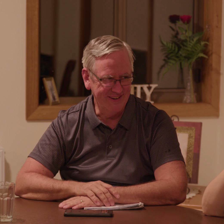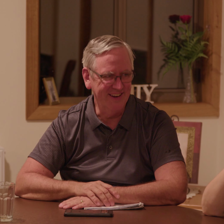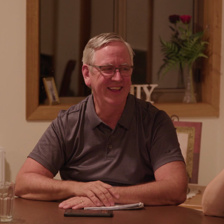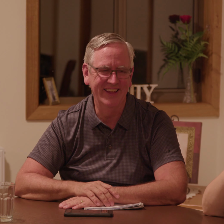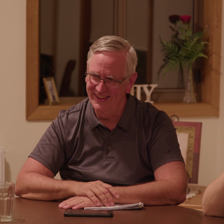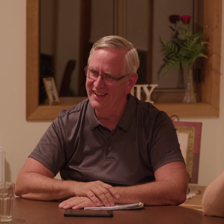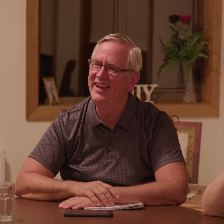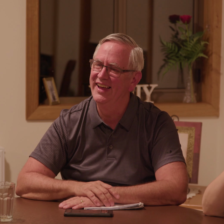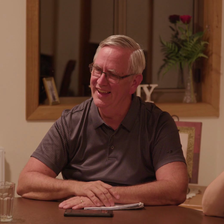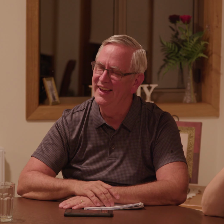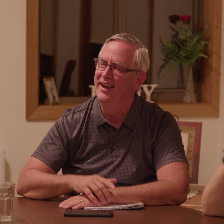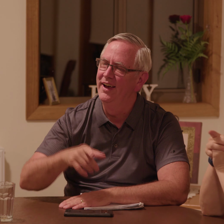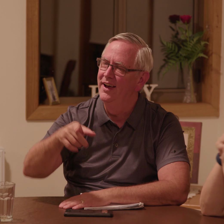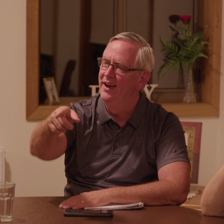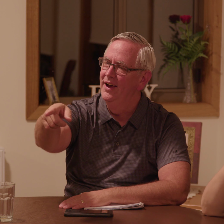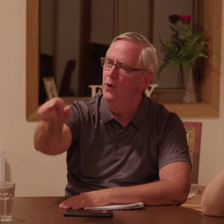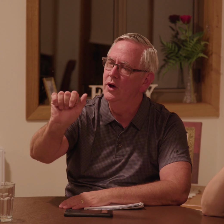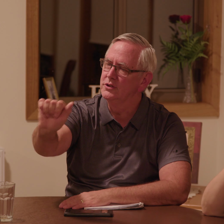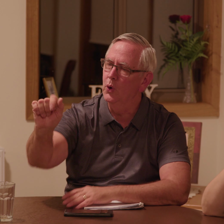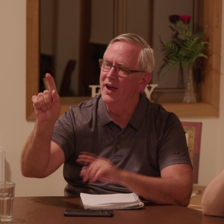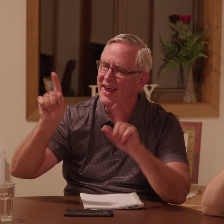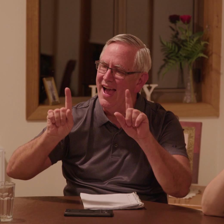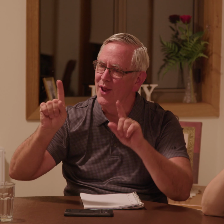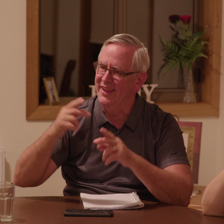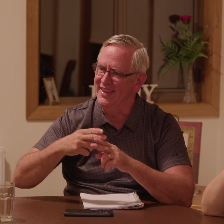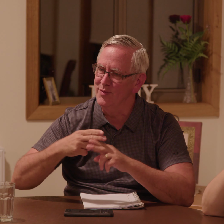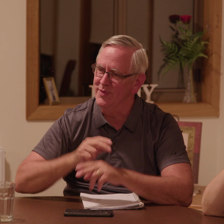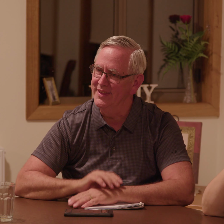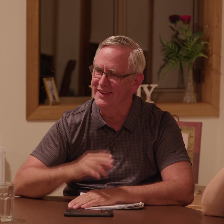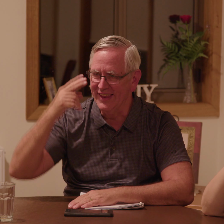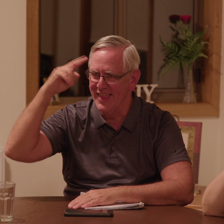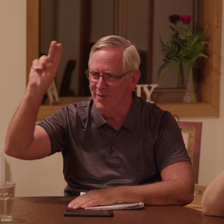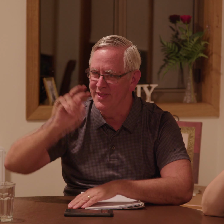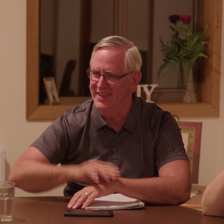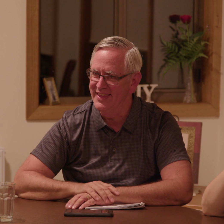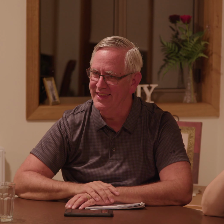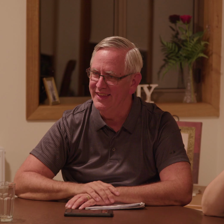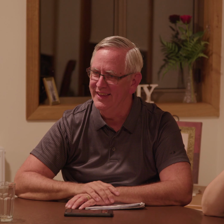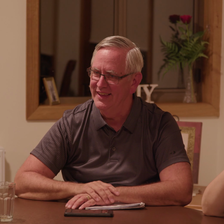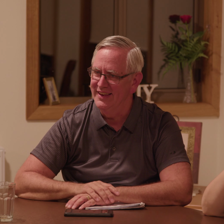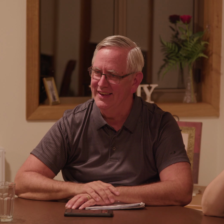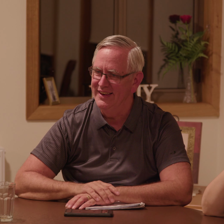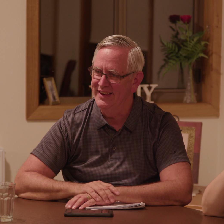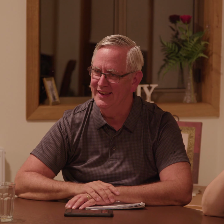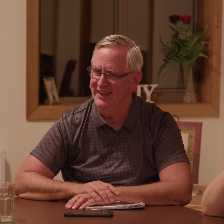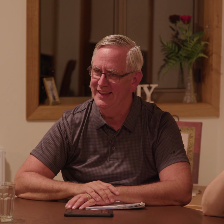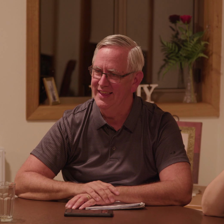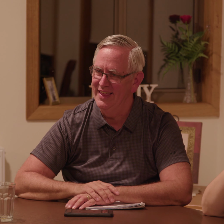Nothing. Okay. Oh, you right town, man. What's your town's name? My turn.